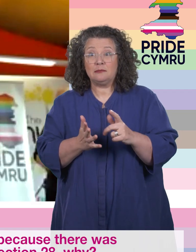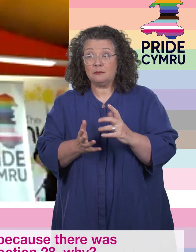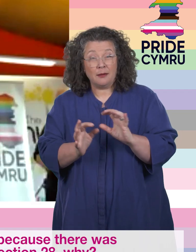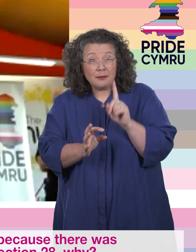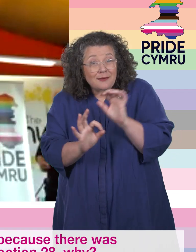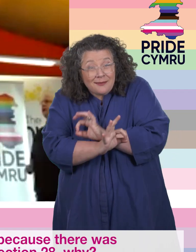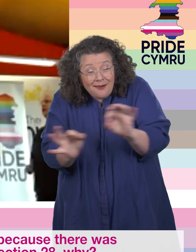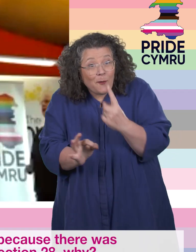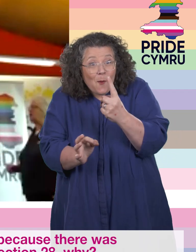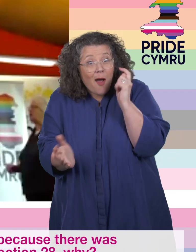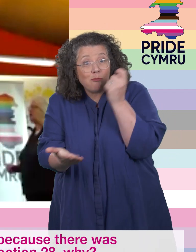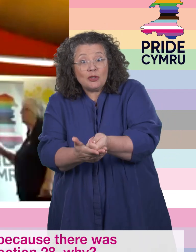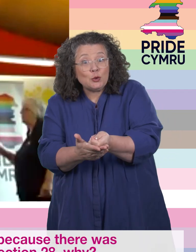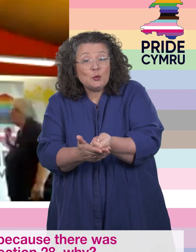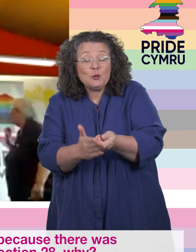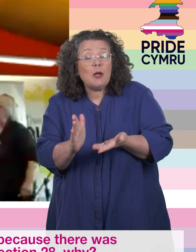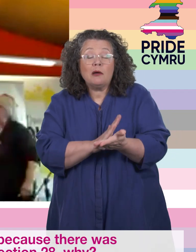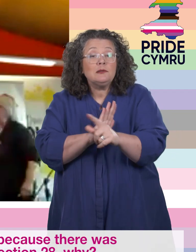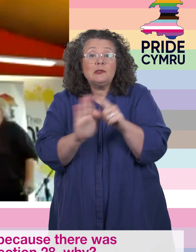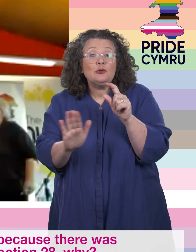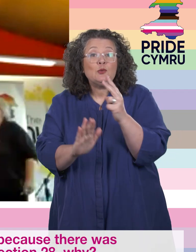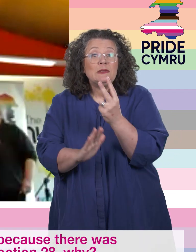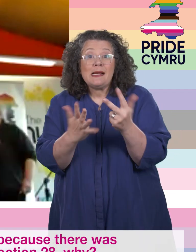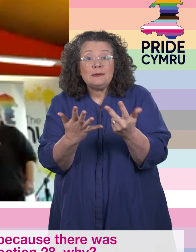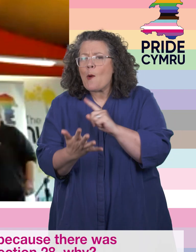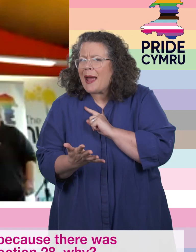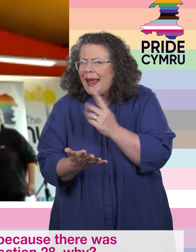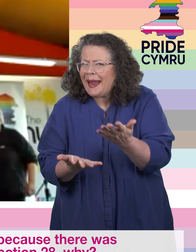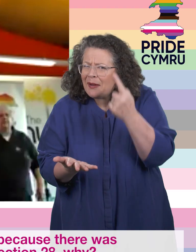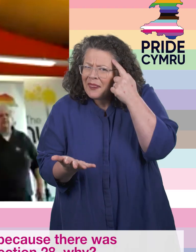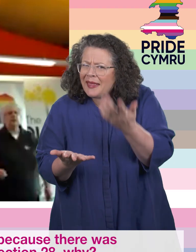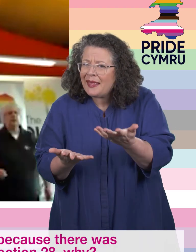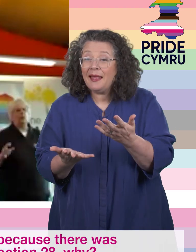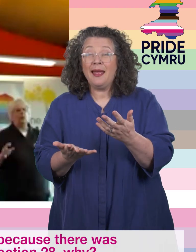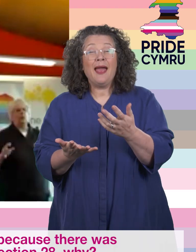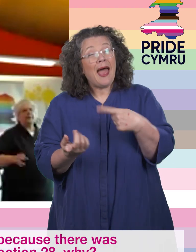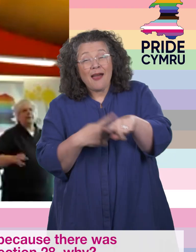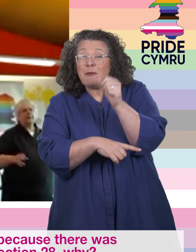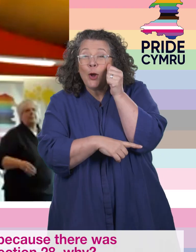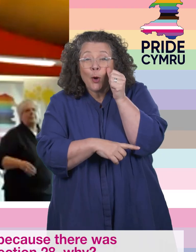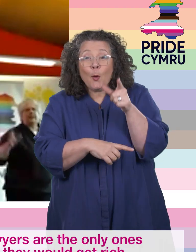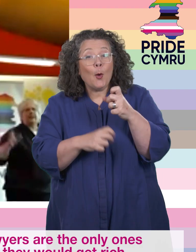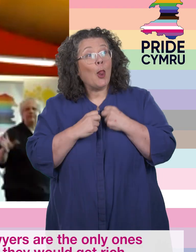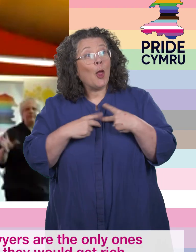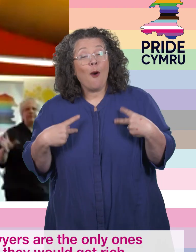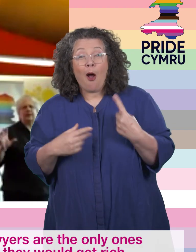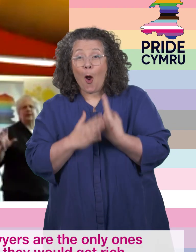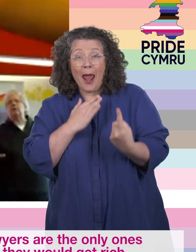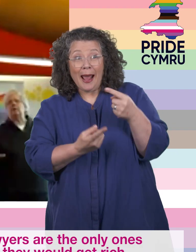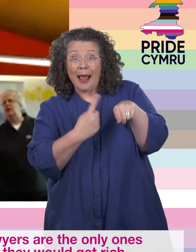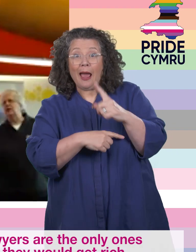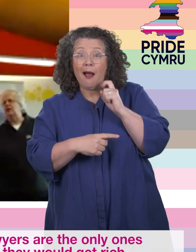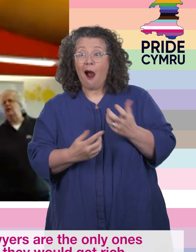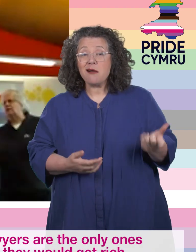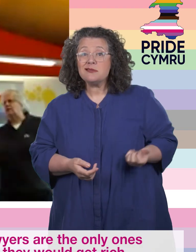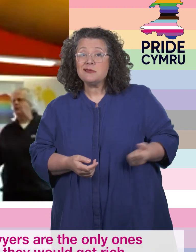this came back to bite them because there wasn't a single prosecution under Section 28. Why? Because everybody